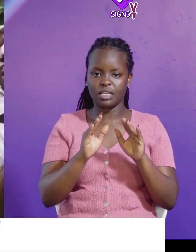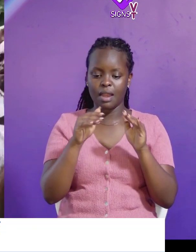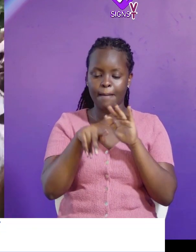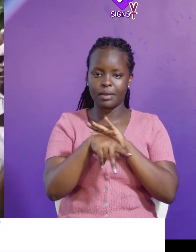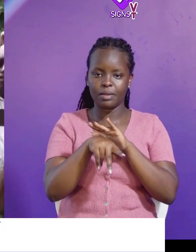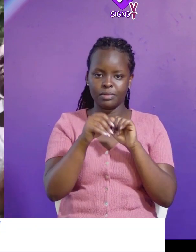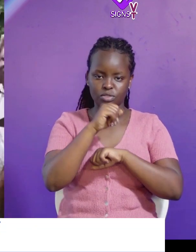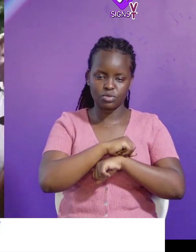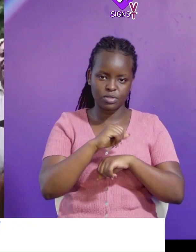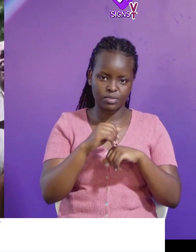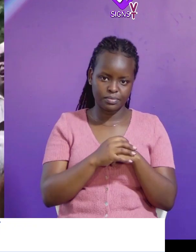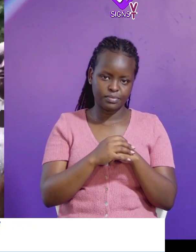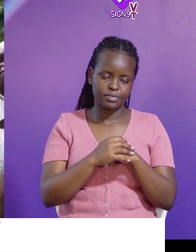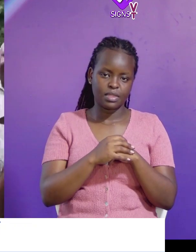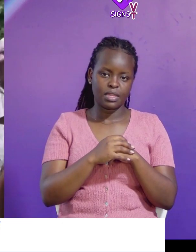We